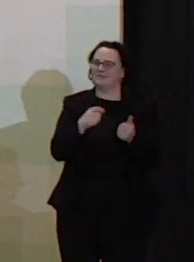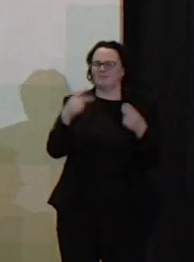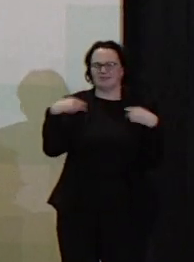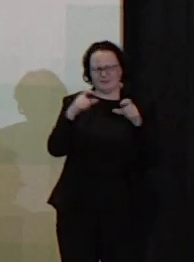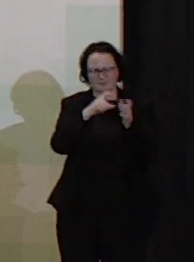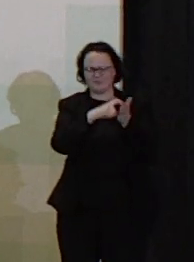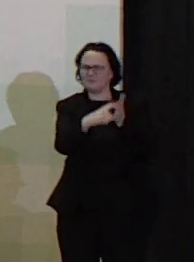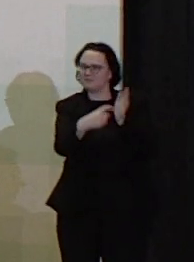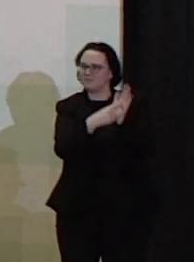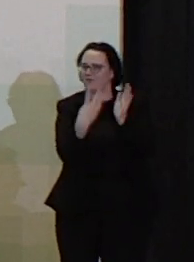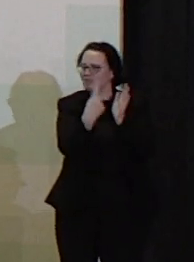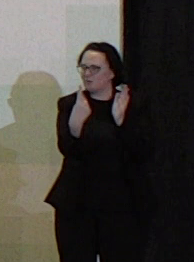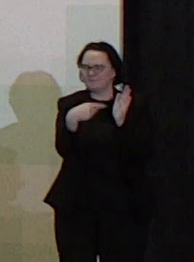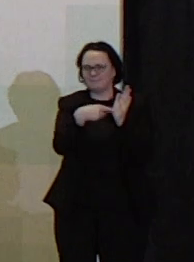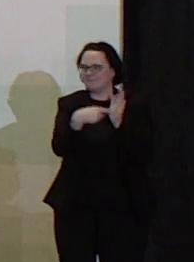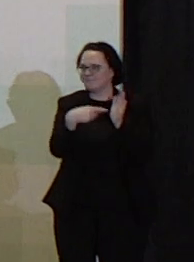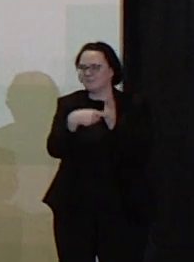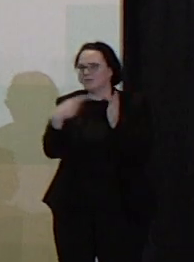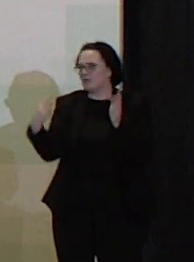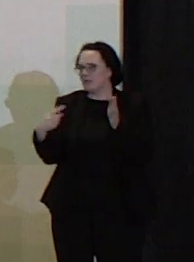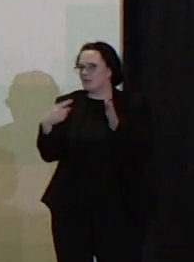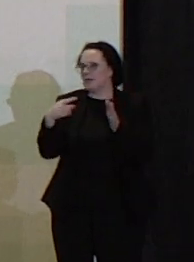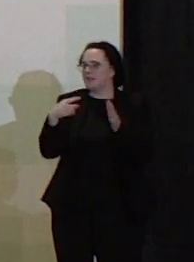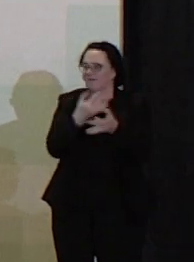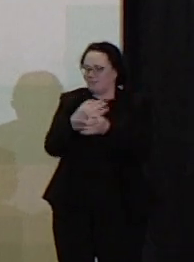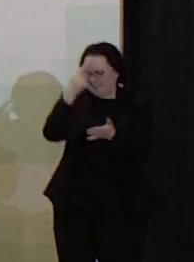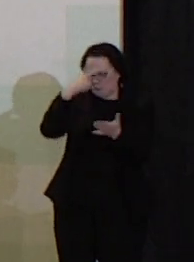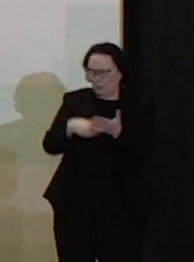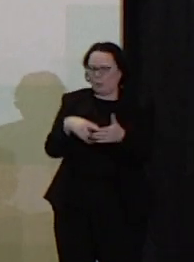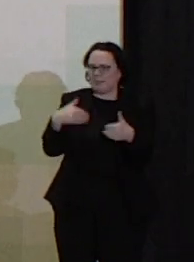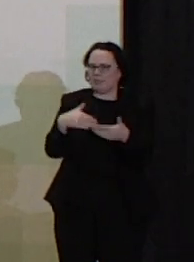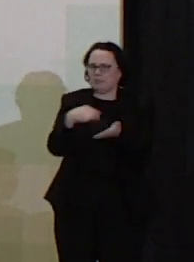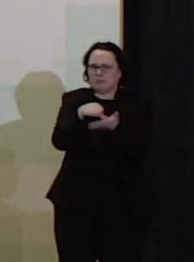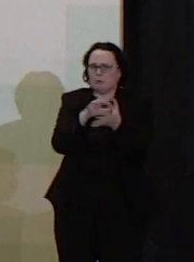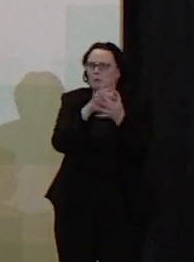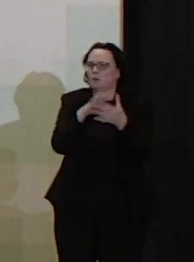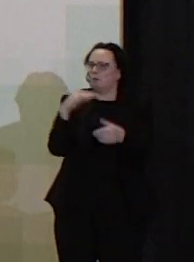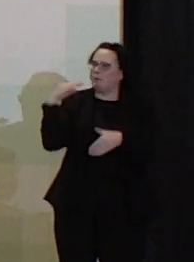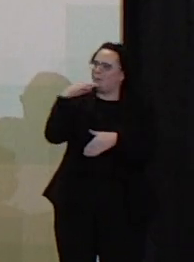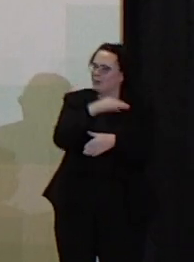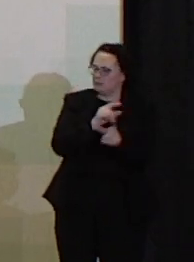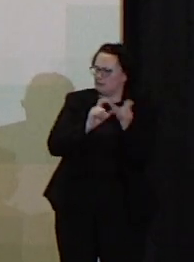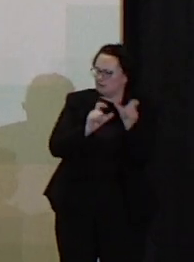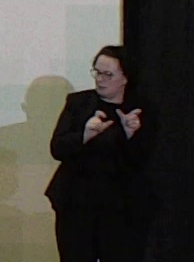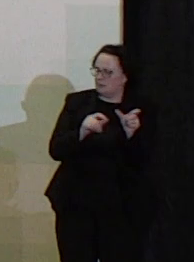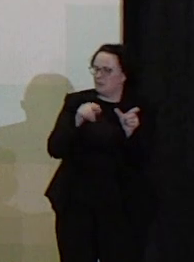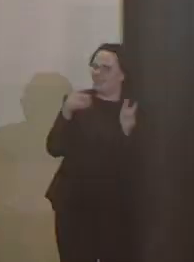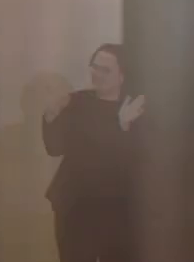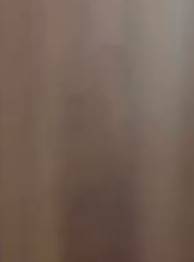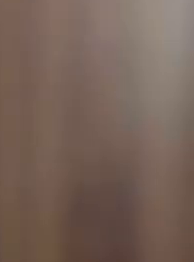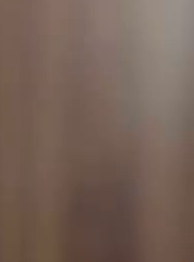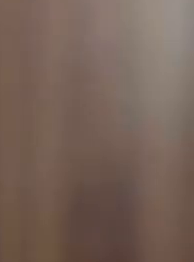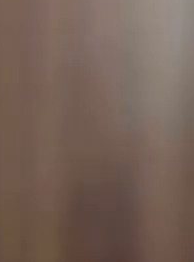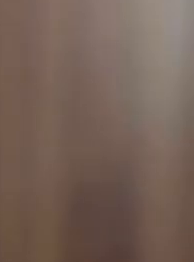that the decision-making authority of the family was, as it were, sacrosanct. Now, the decision-making authority of the family, of course, again, it is important,